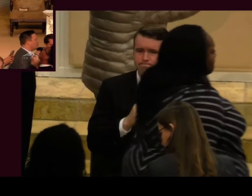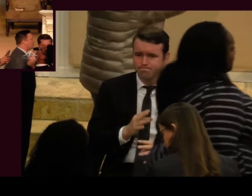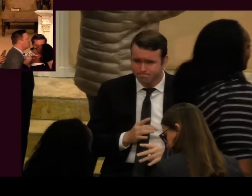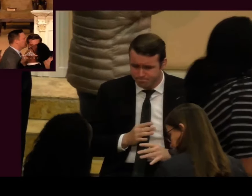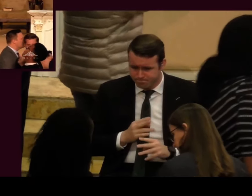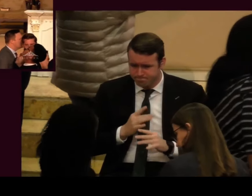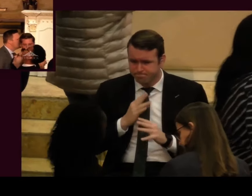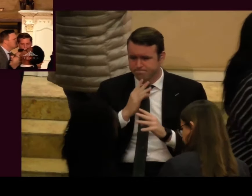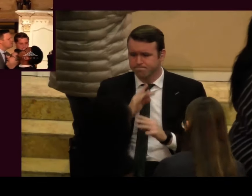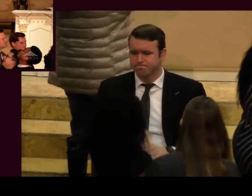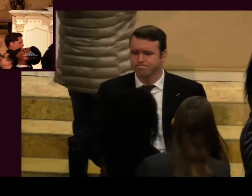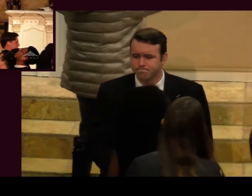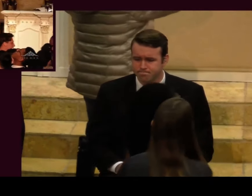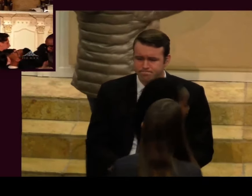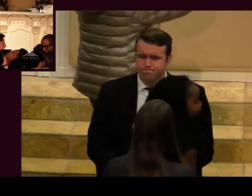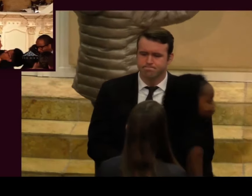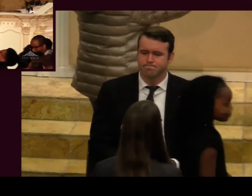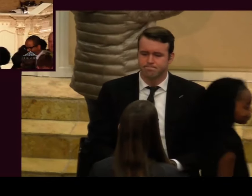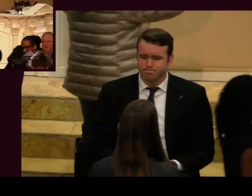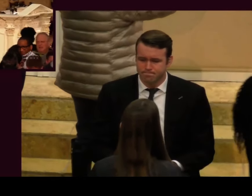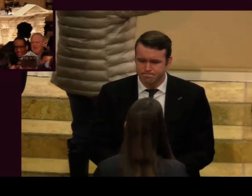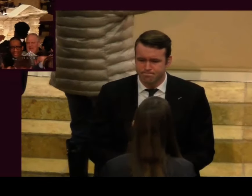Woo!